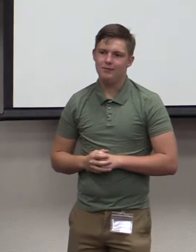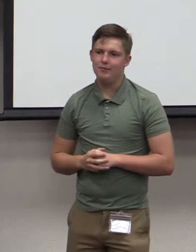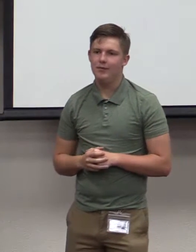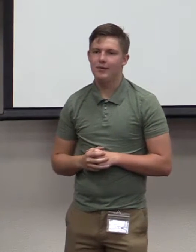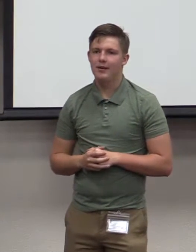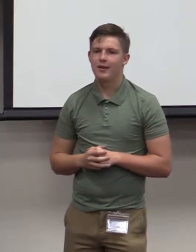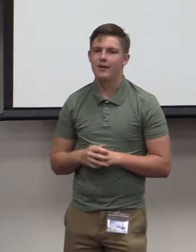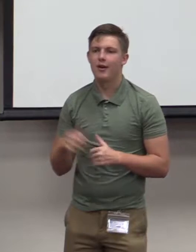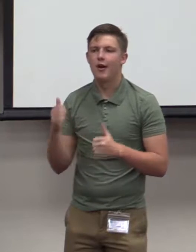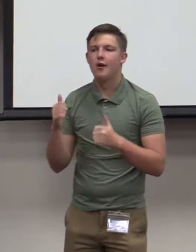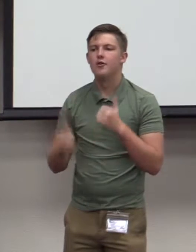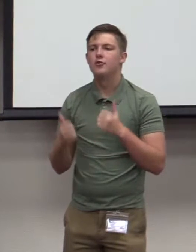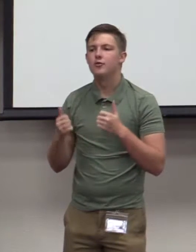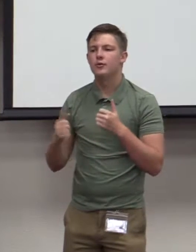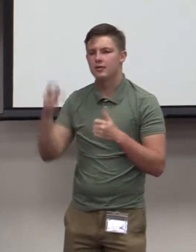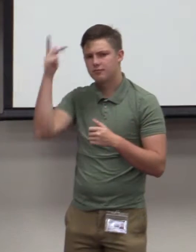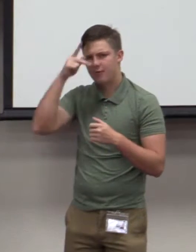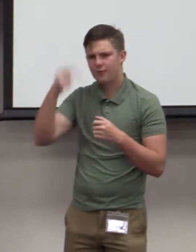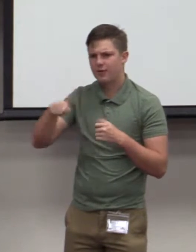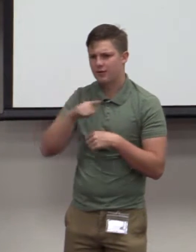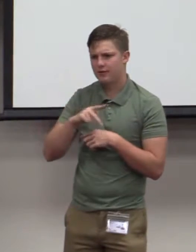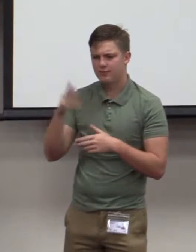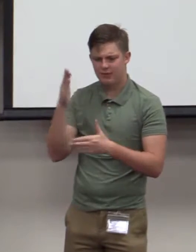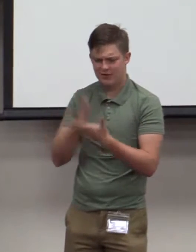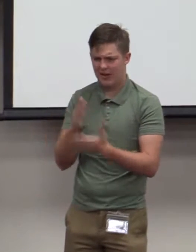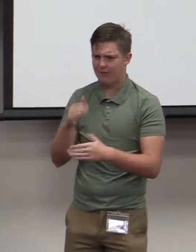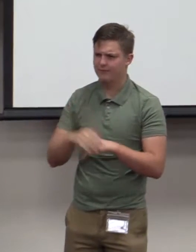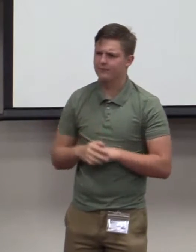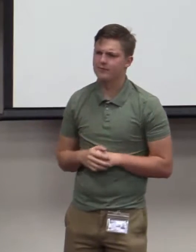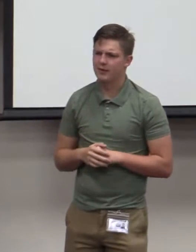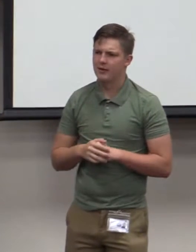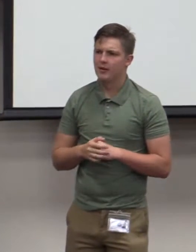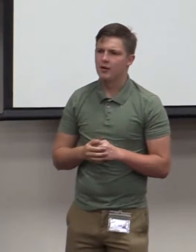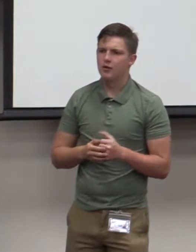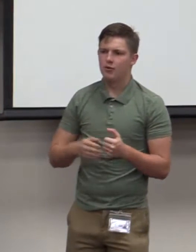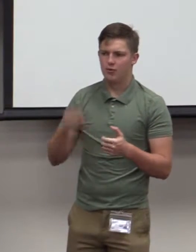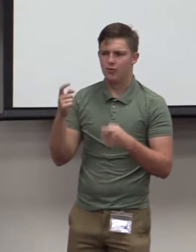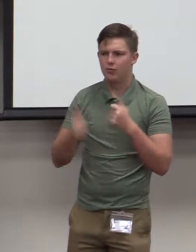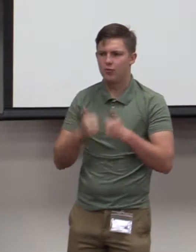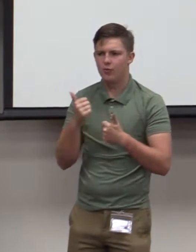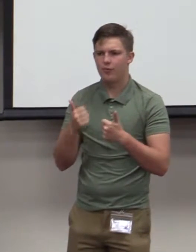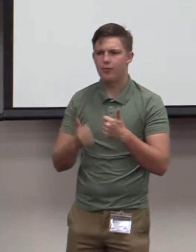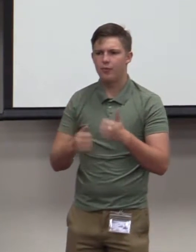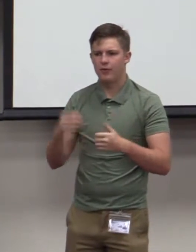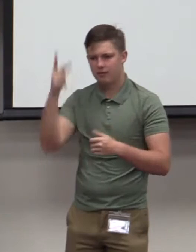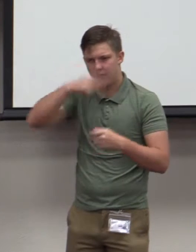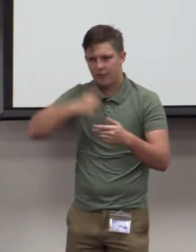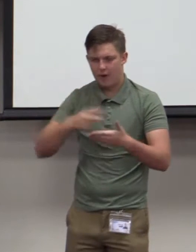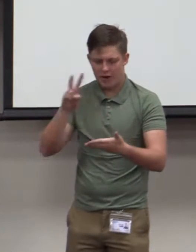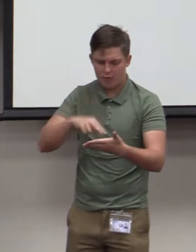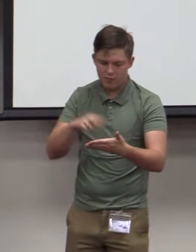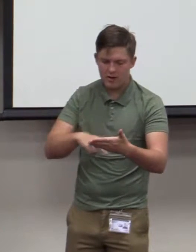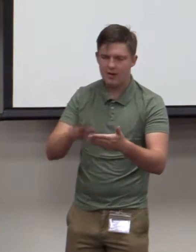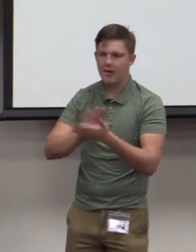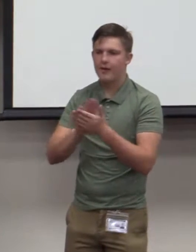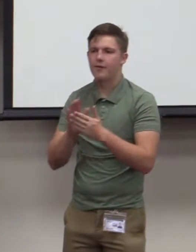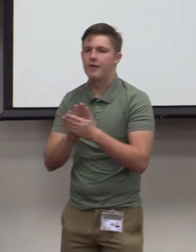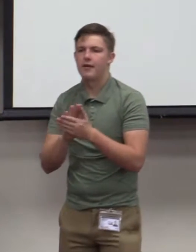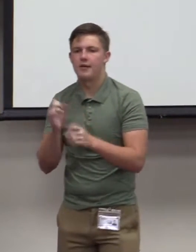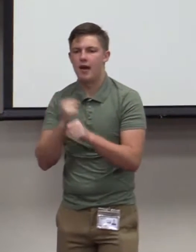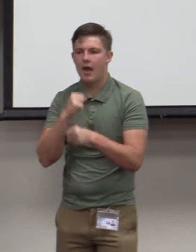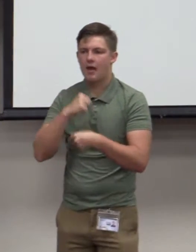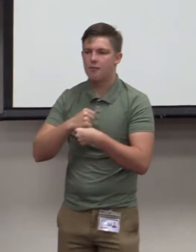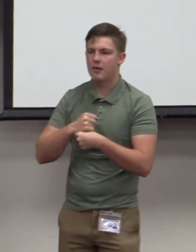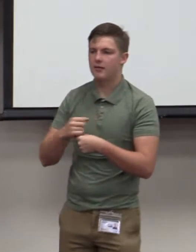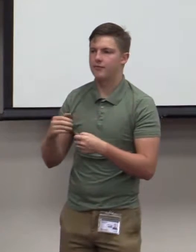So which proverb do you stop on? I mean, that was my biggest challenge. Which proverb do I stop on in trying to develop this unbecoming or this conduct